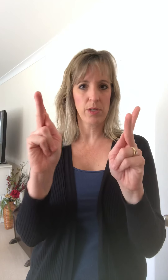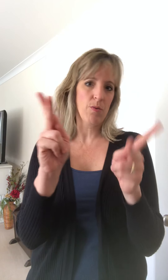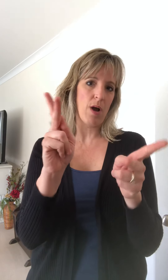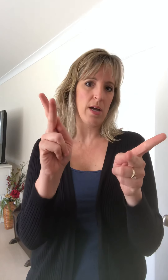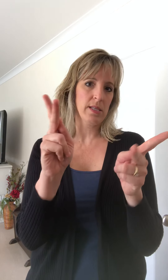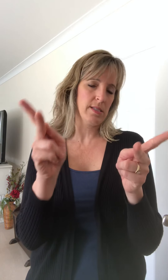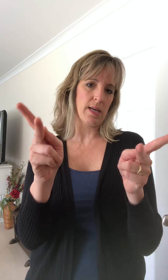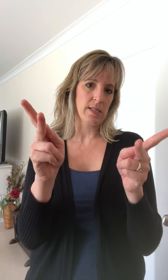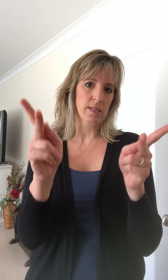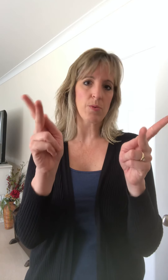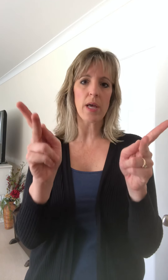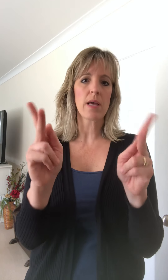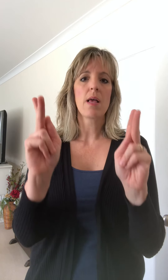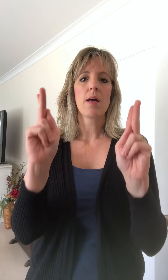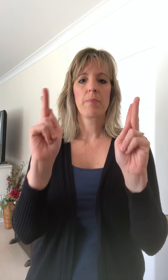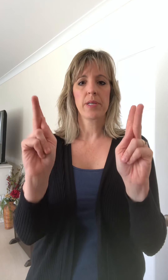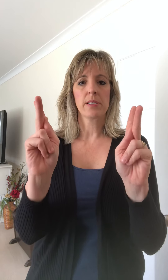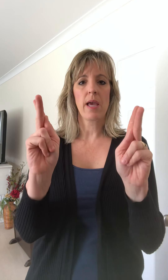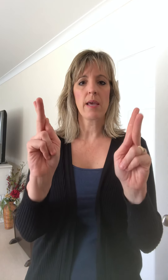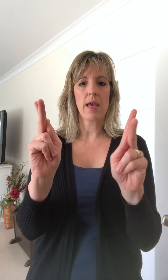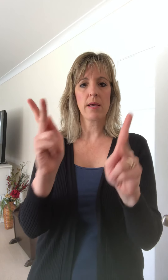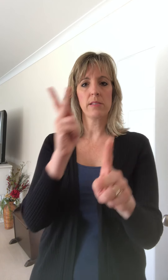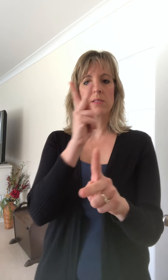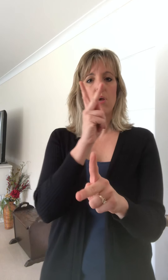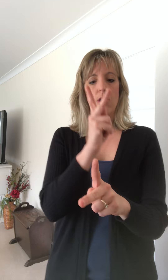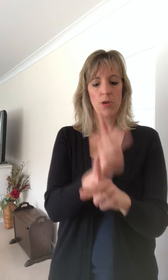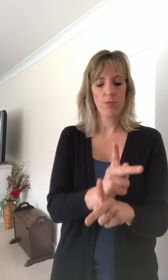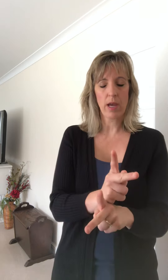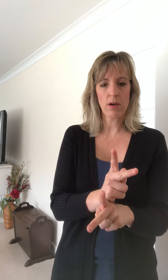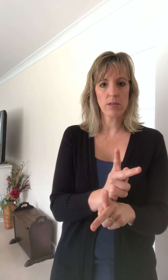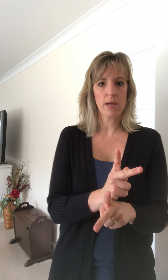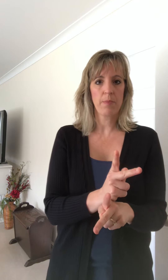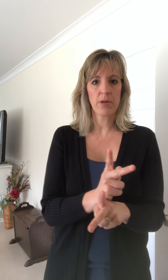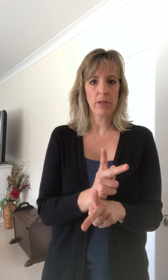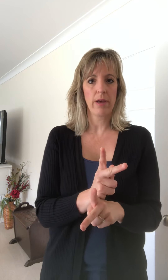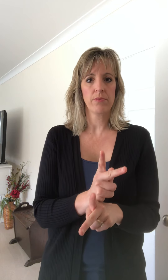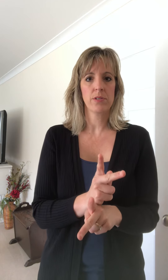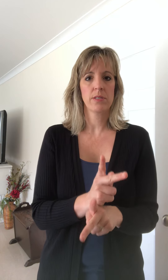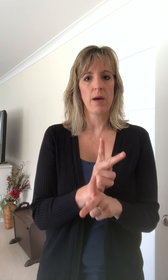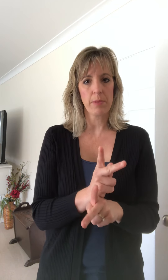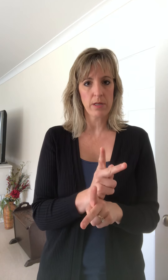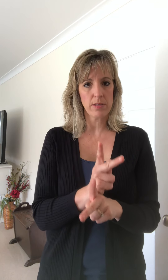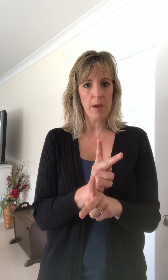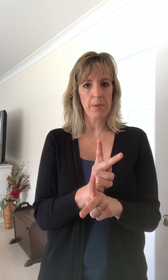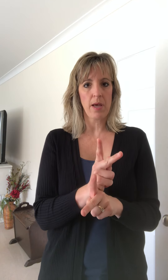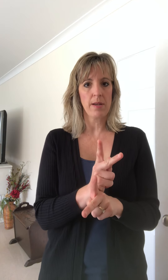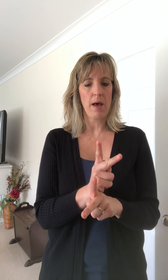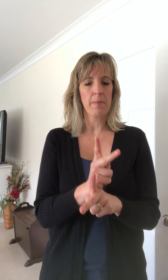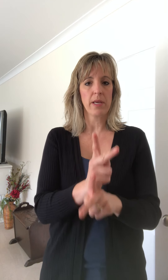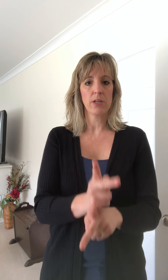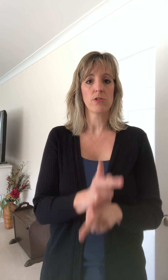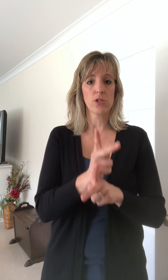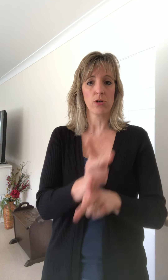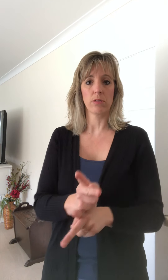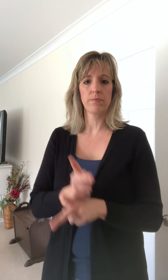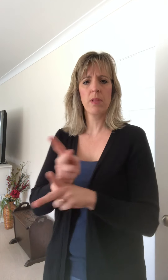know why this sign is this way, but it's K hands. Your right on top of your left, dominant on top of non-dominant, and you circle.